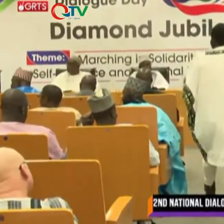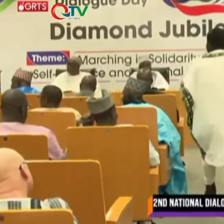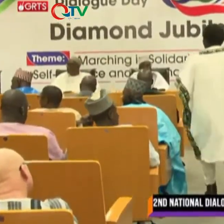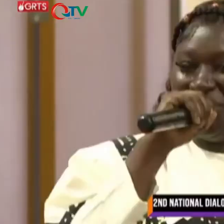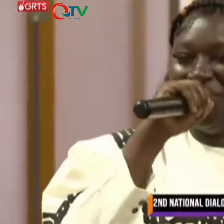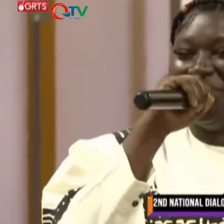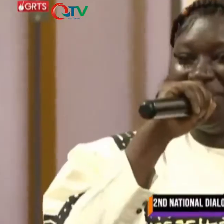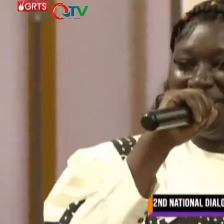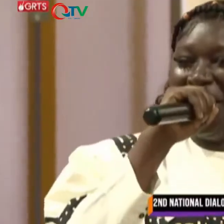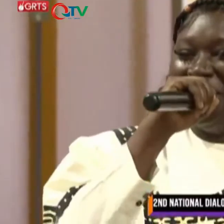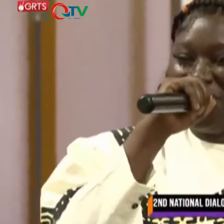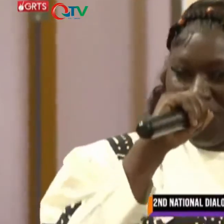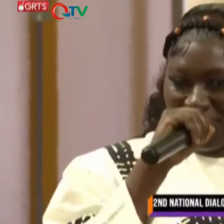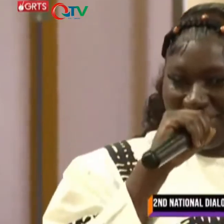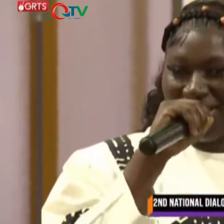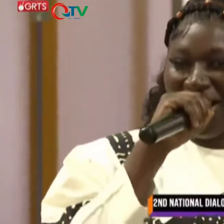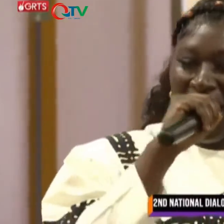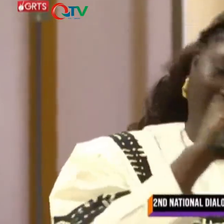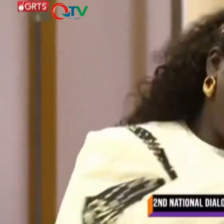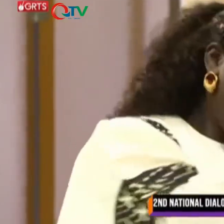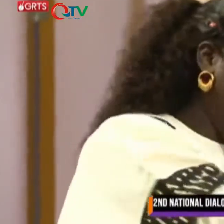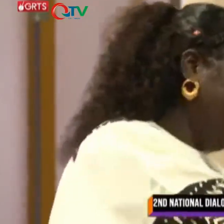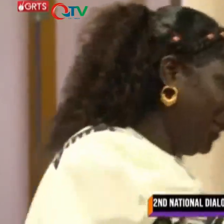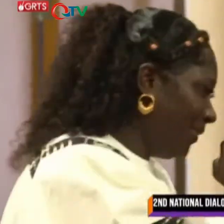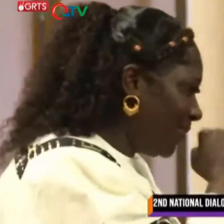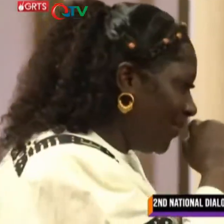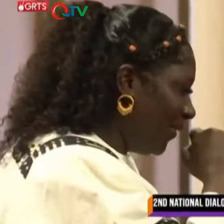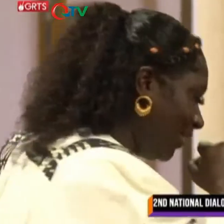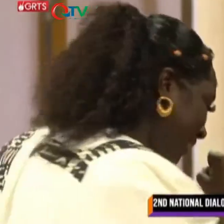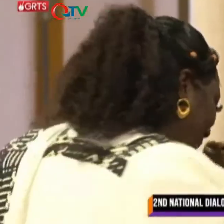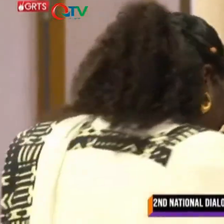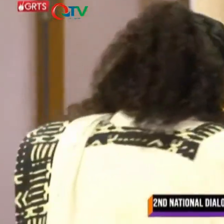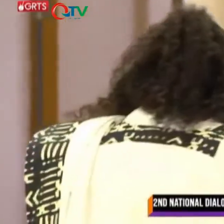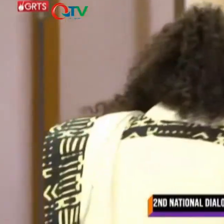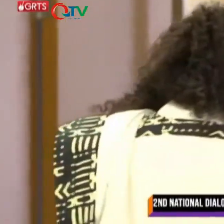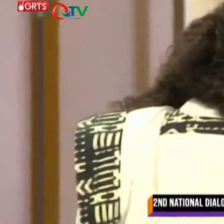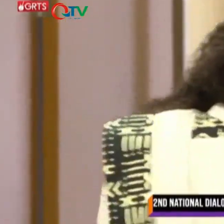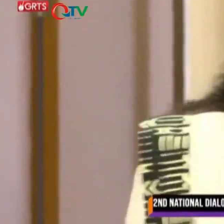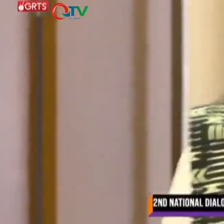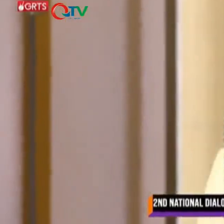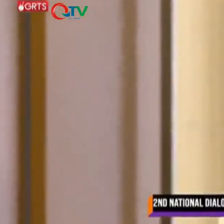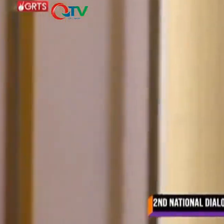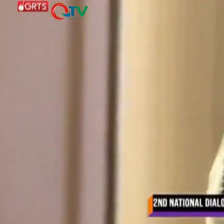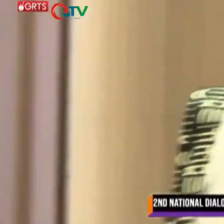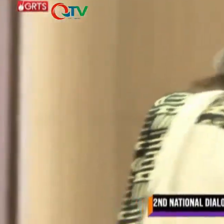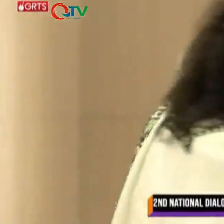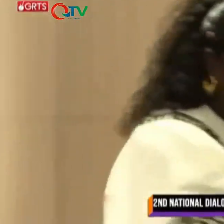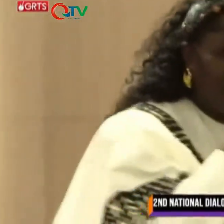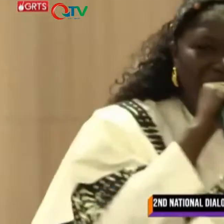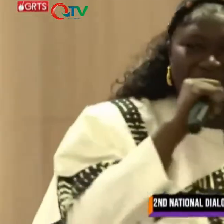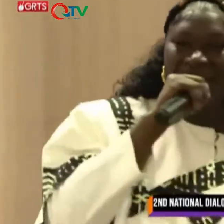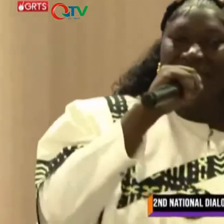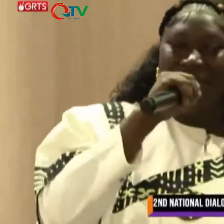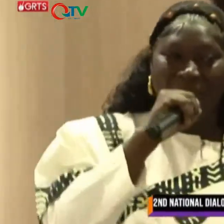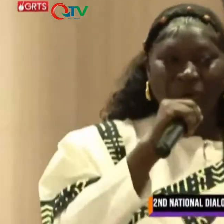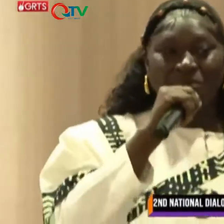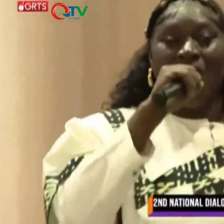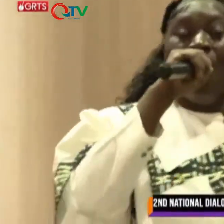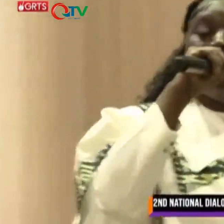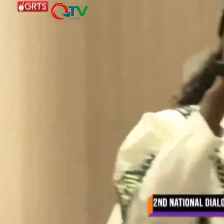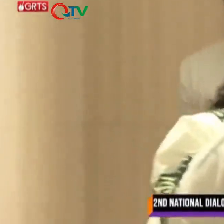Afunya Mandingo, Go, Afunya Mandingo, Go, Afunya Mandingo,